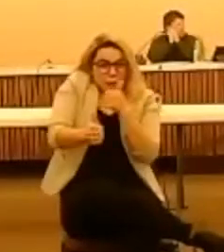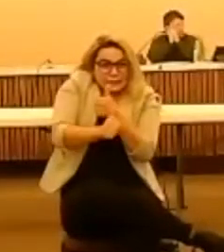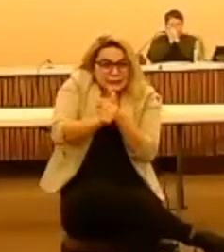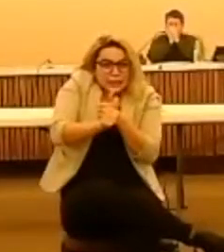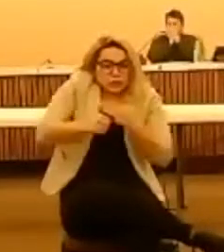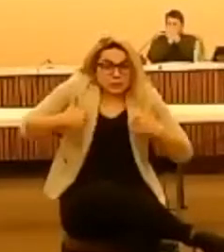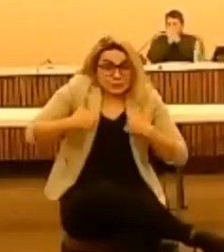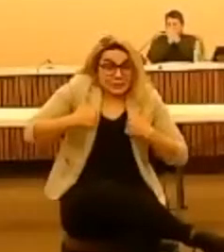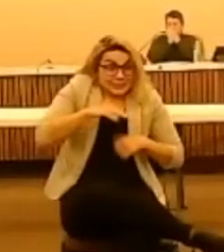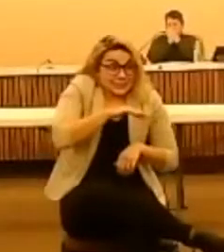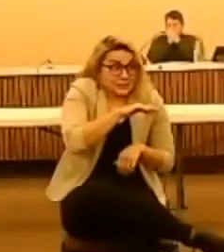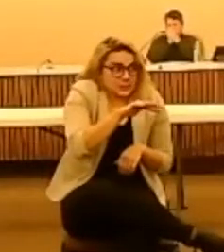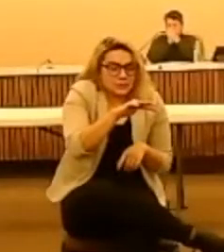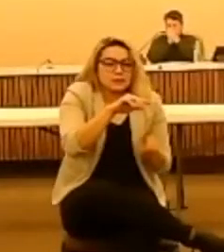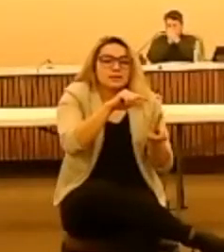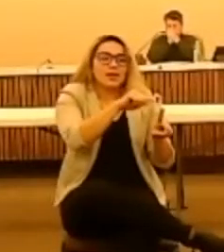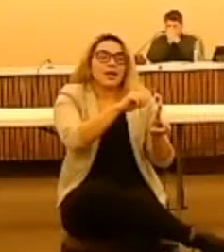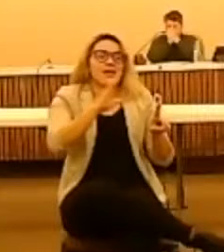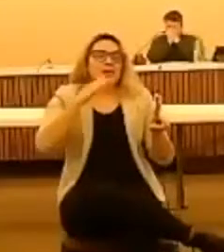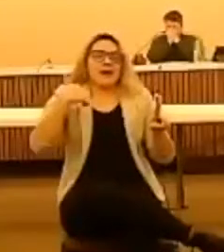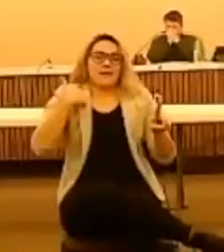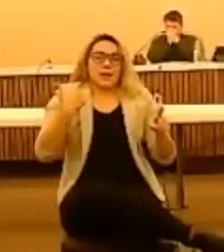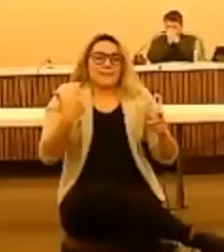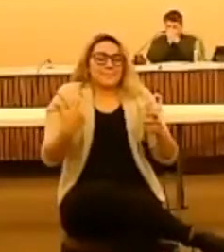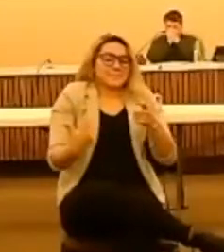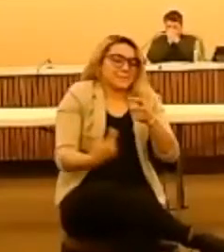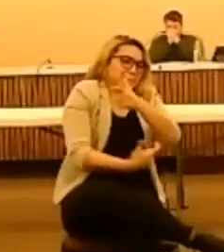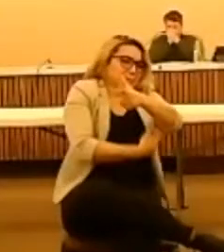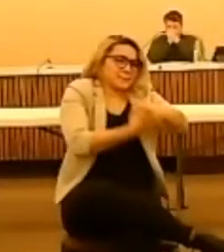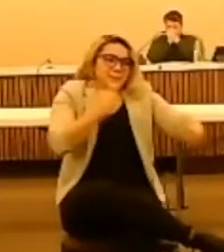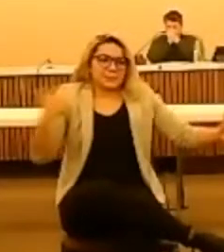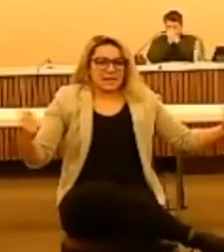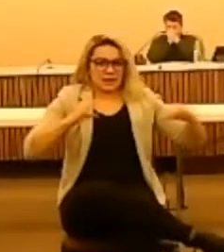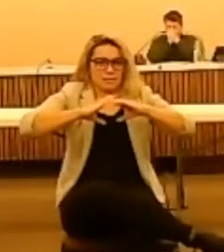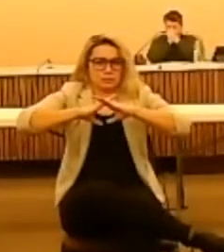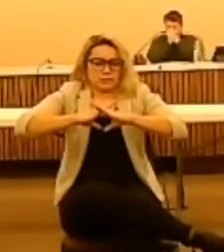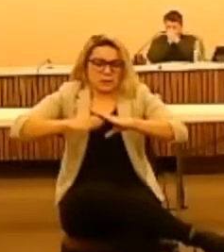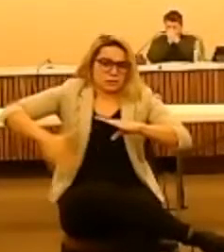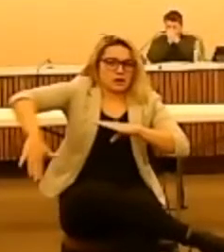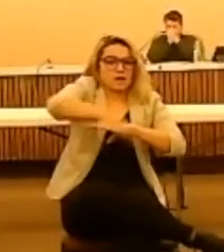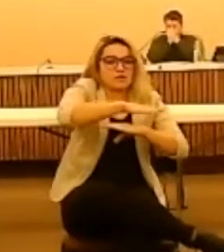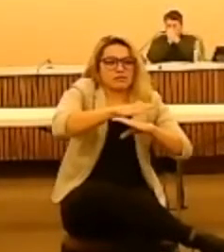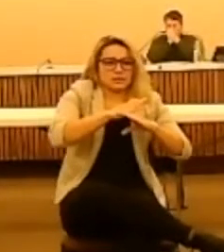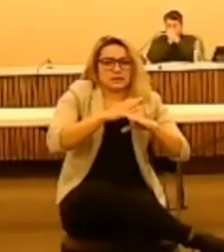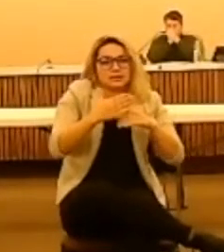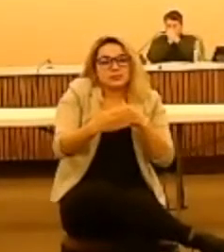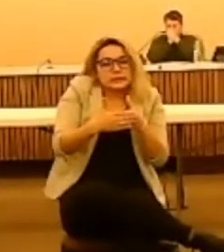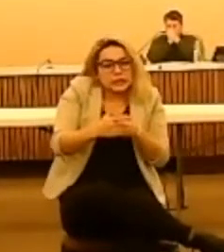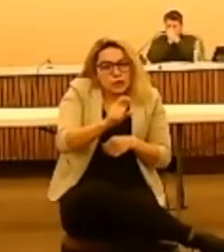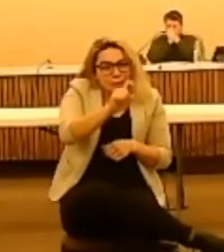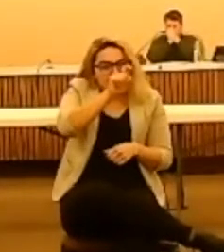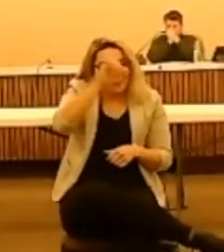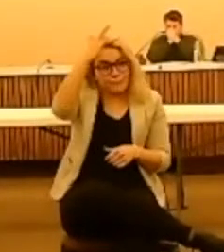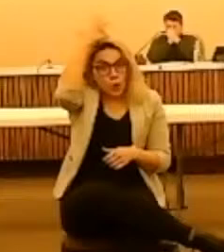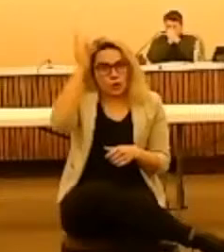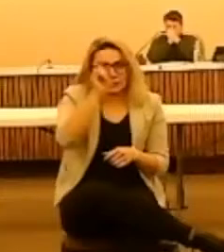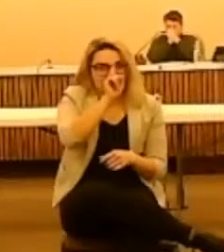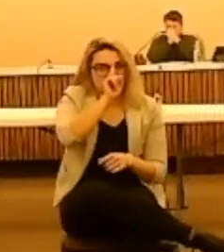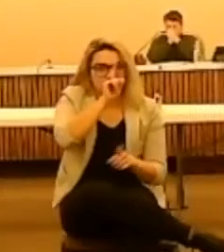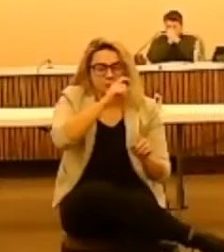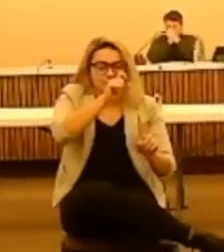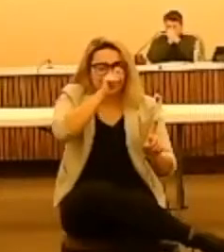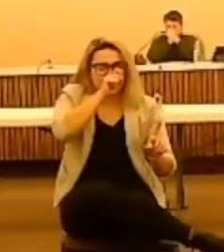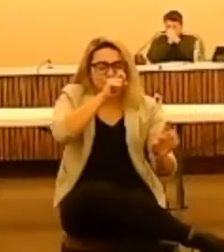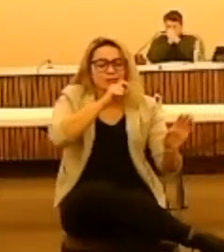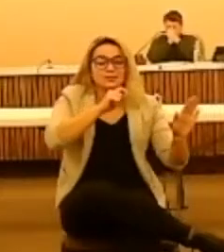circle around known bald eagle's nest. So, you know, I think it might be at least a mile. So if they say, okay, we know there's a nest on the Genesee River,